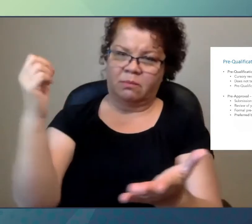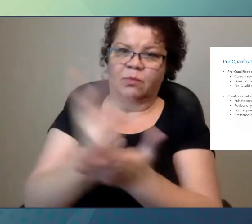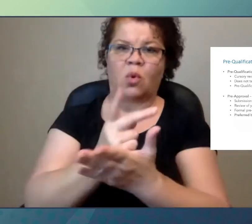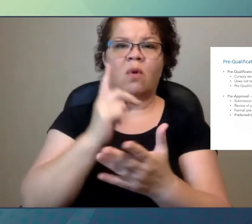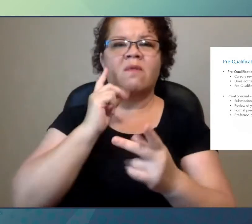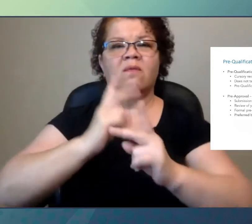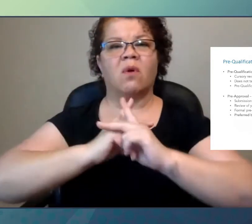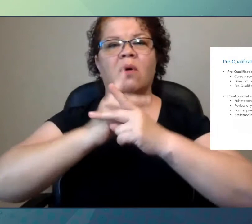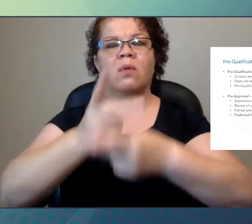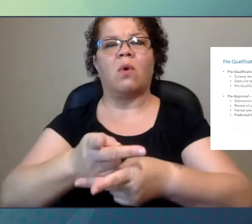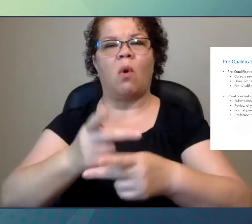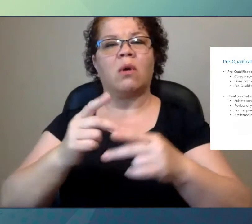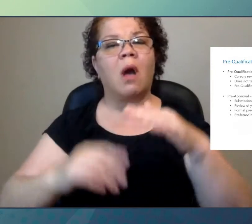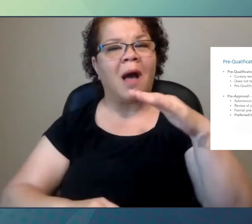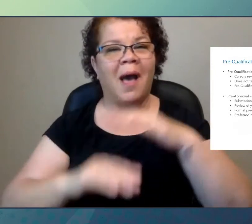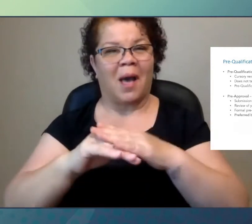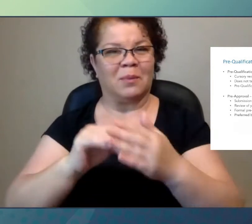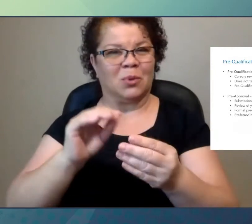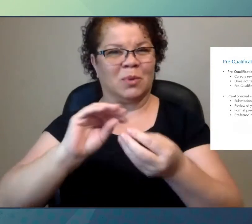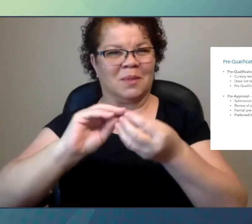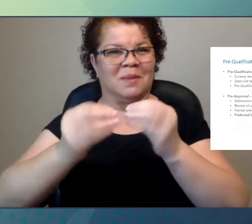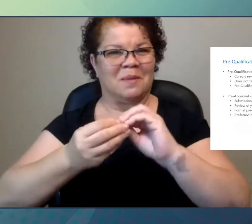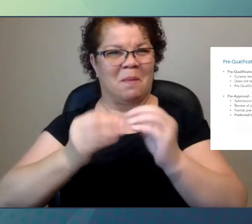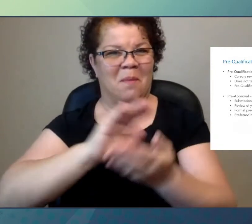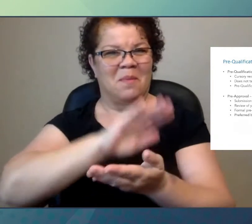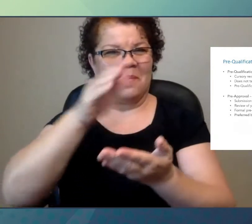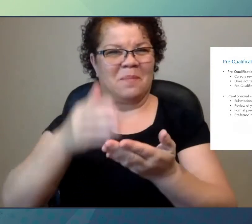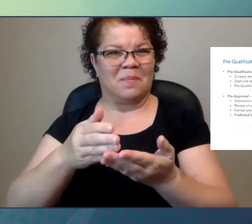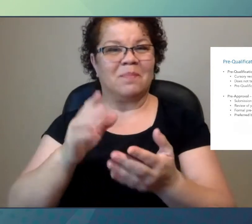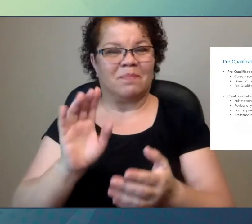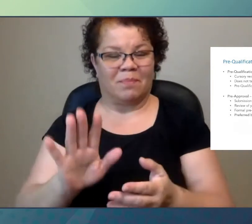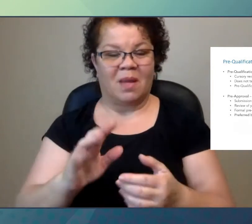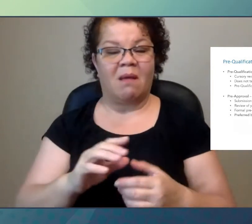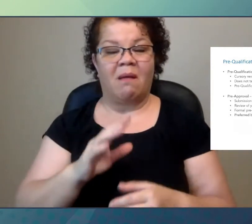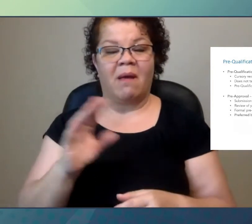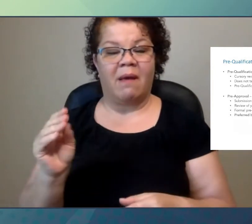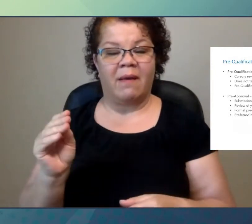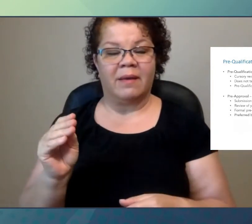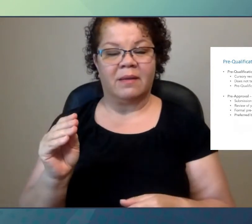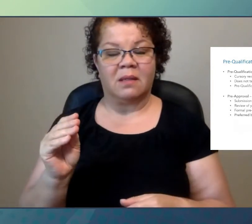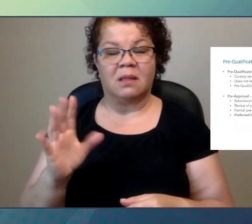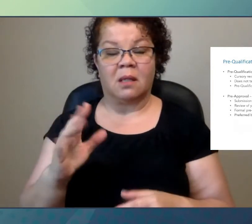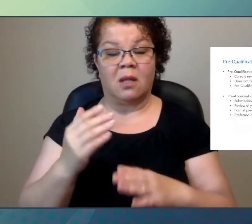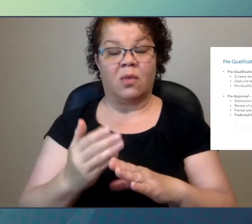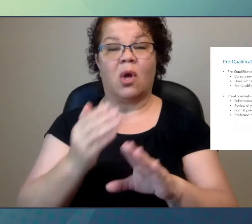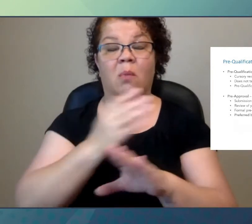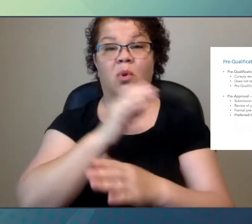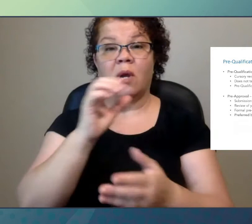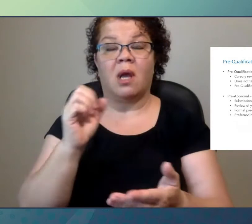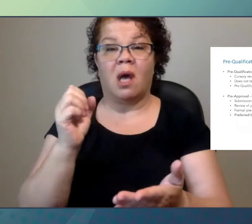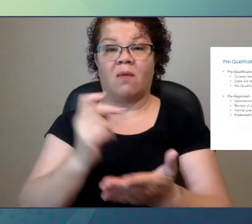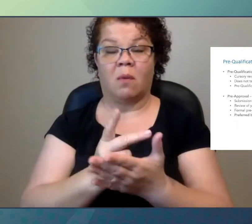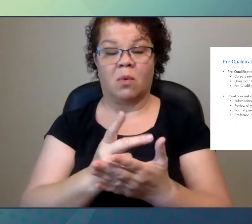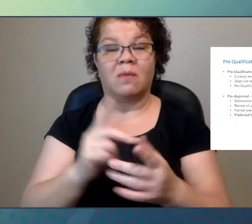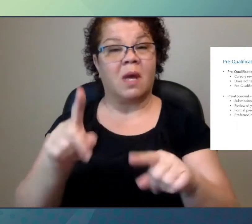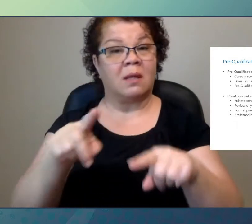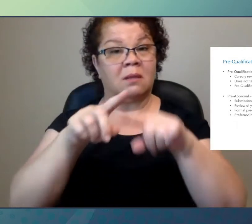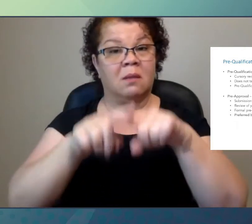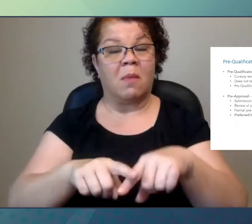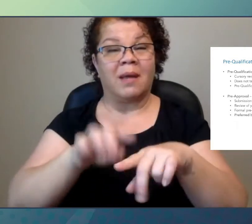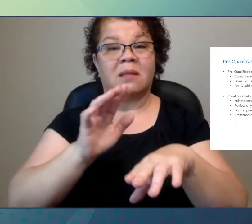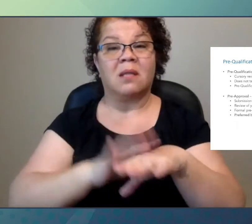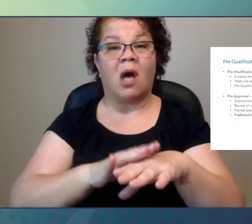for up to a certain loan amount, and the pre-approval is conditioned upon